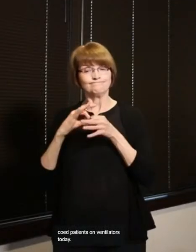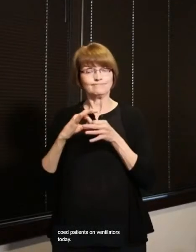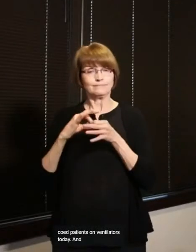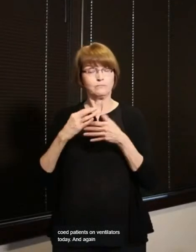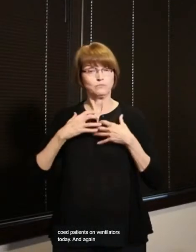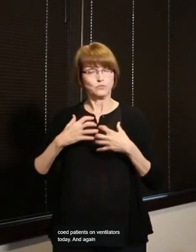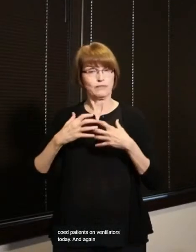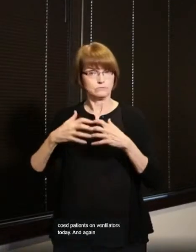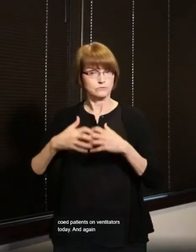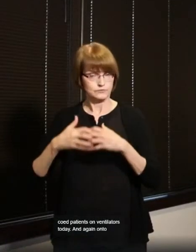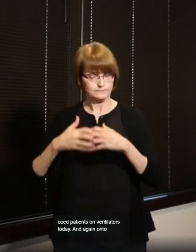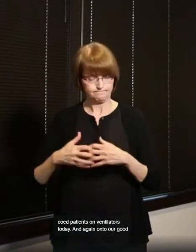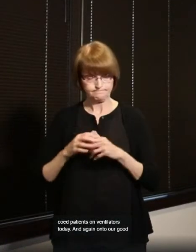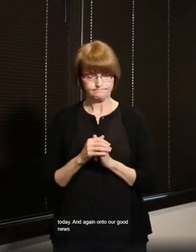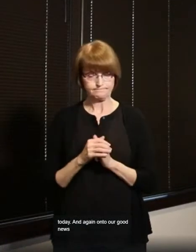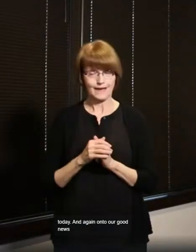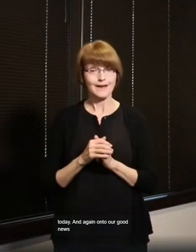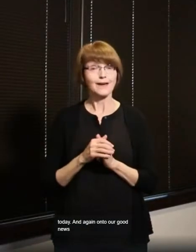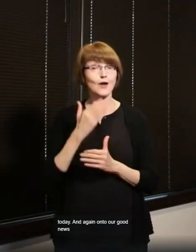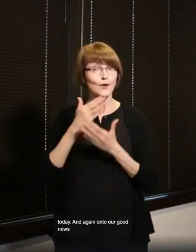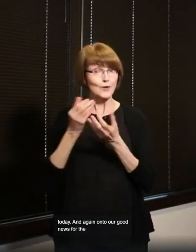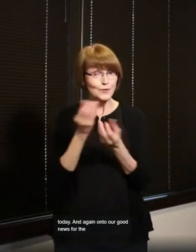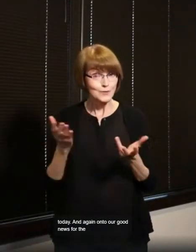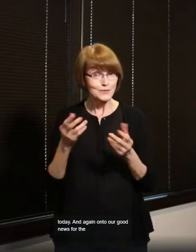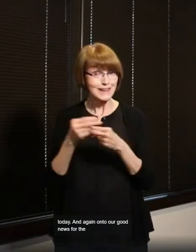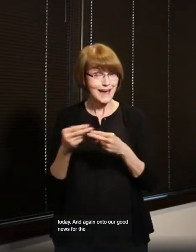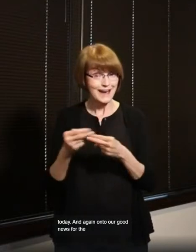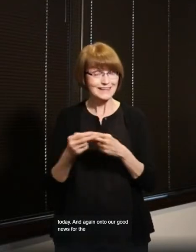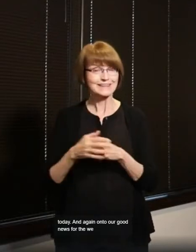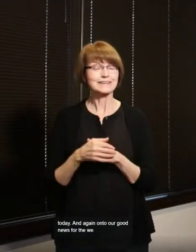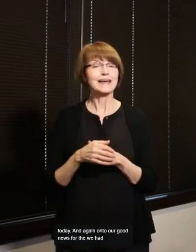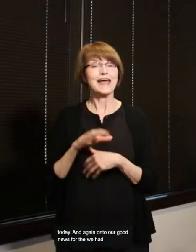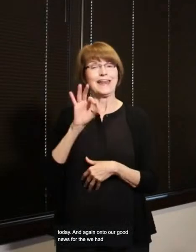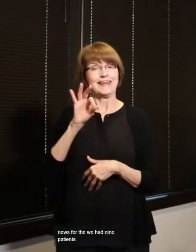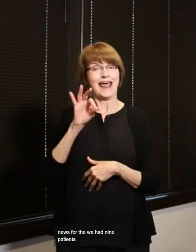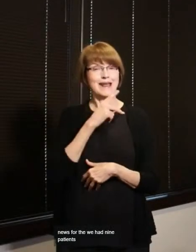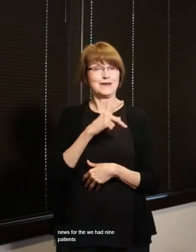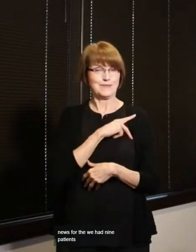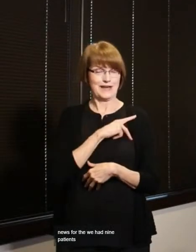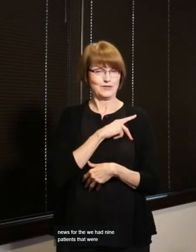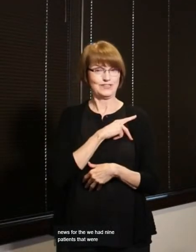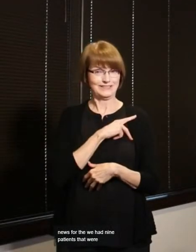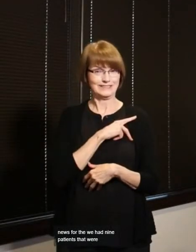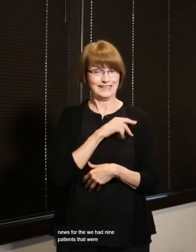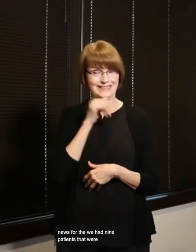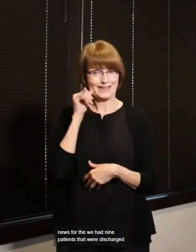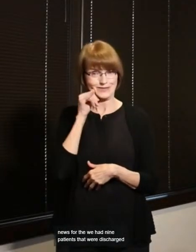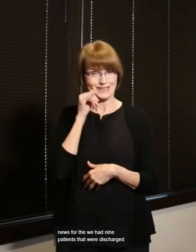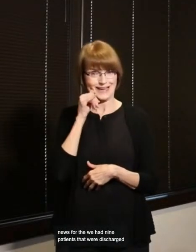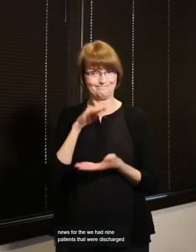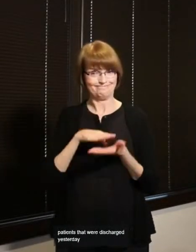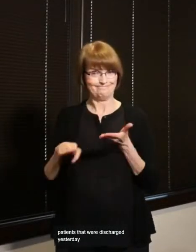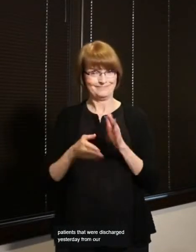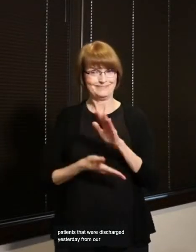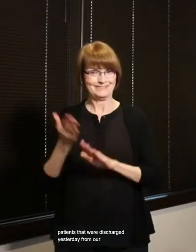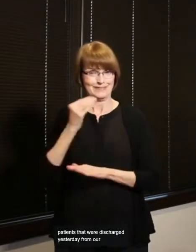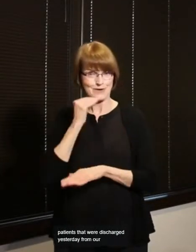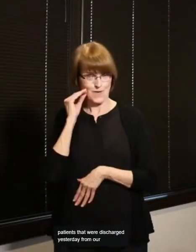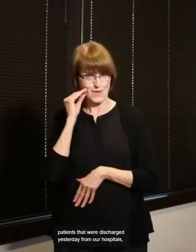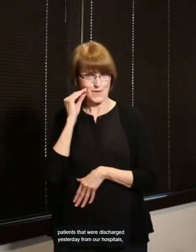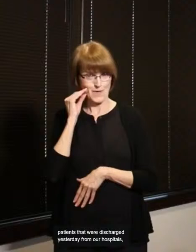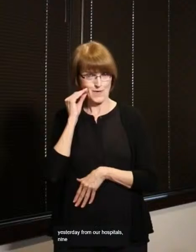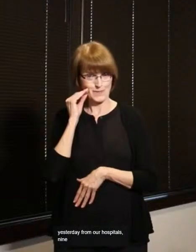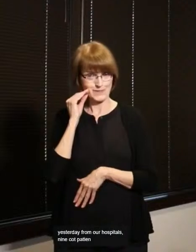And again, onto our good news slide for the day. We had 9 patients that were discharged yesterday from our hospitals,